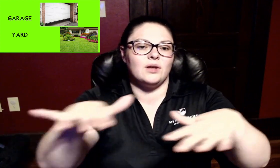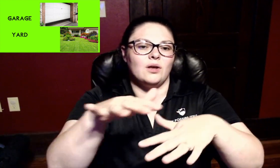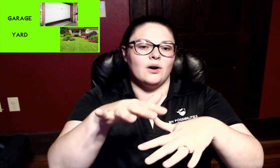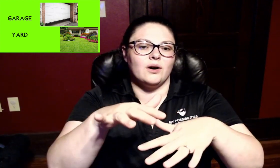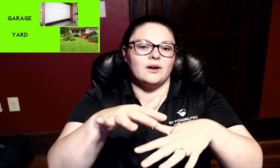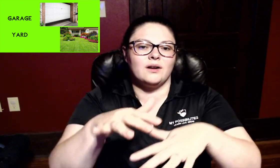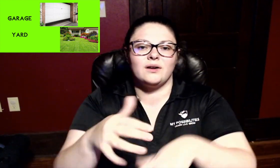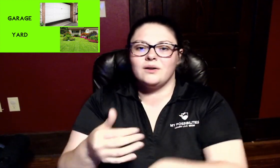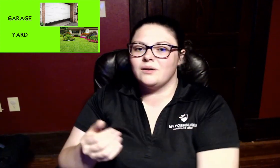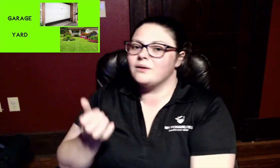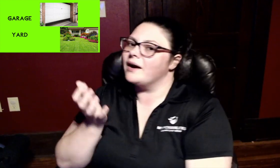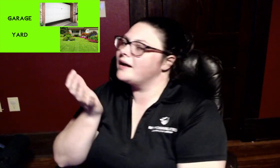yard, right?